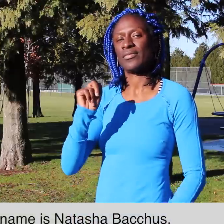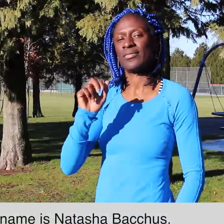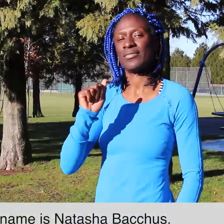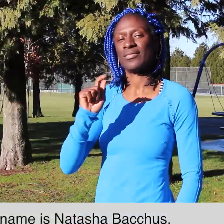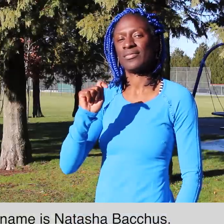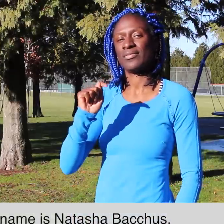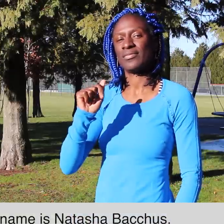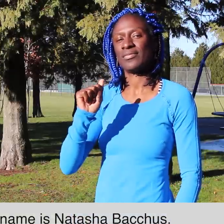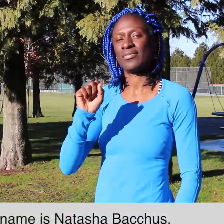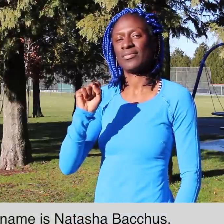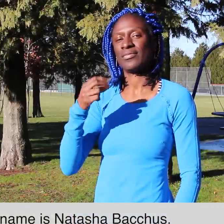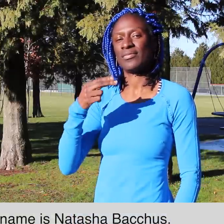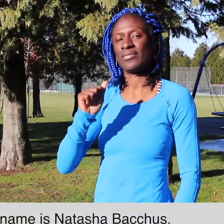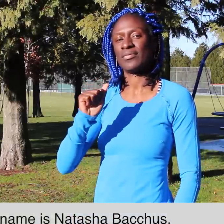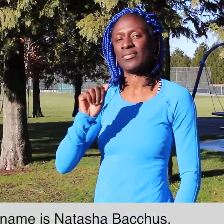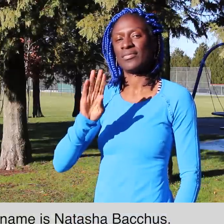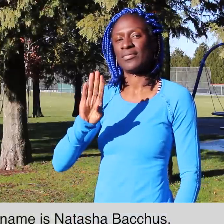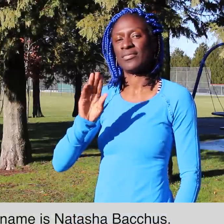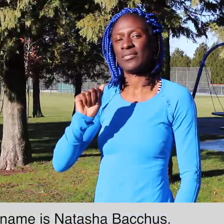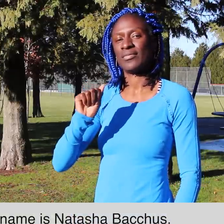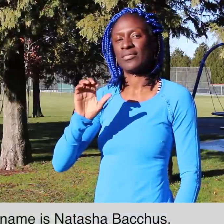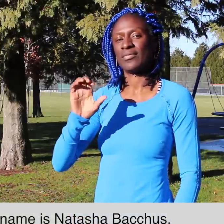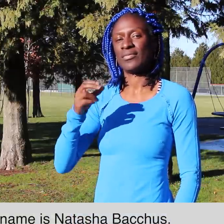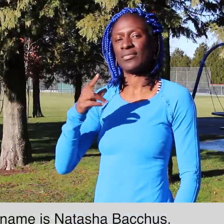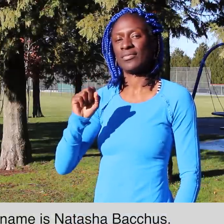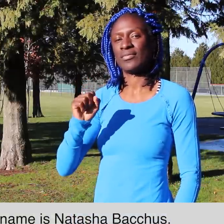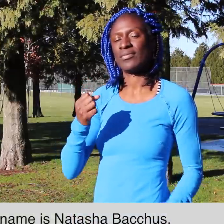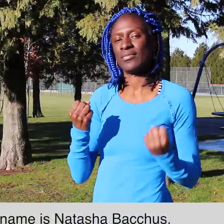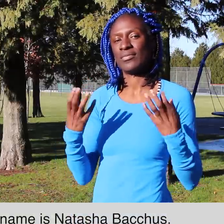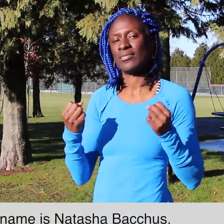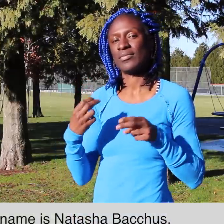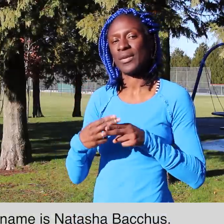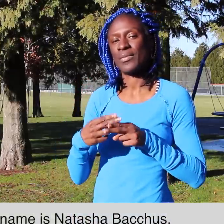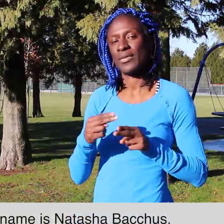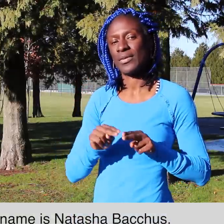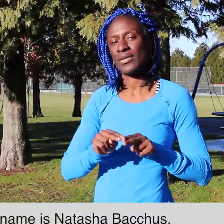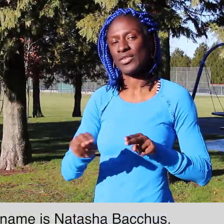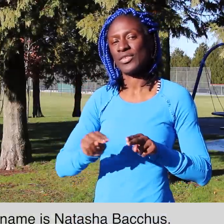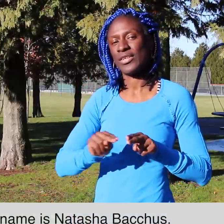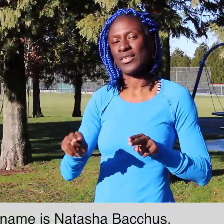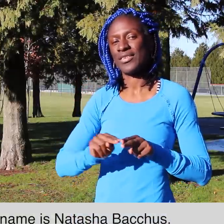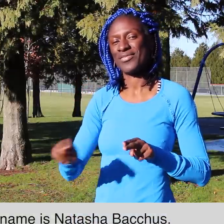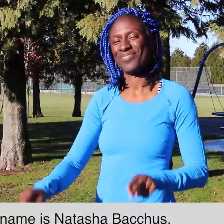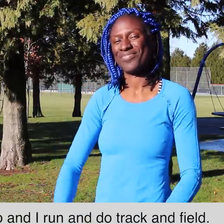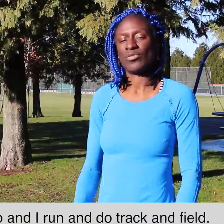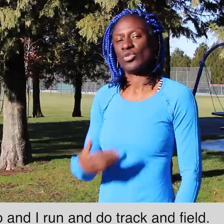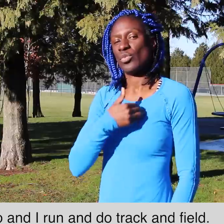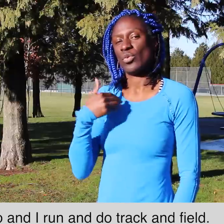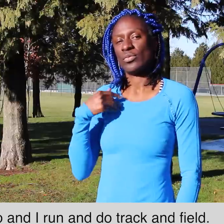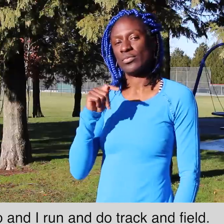Hello, my name is Natasha Bacchus. I'm from Toronto.